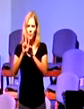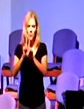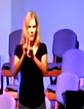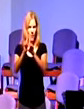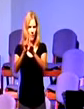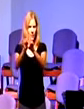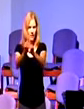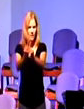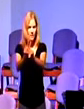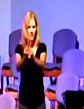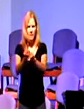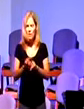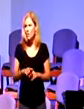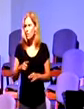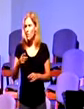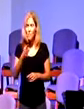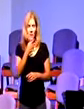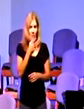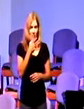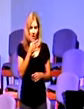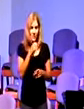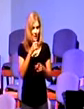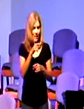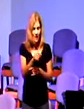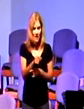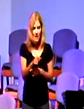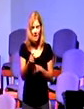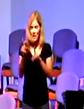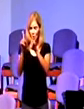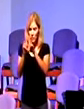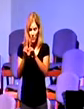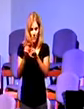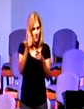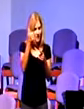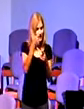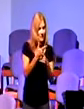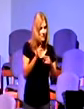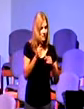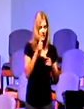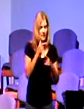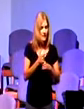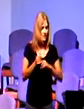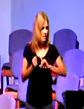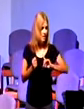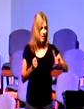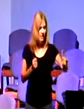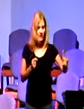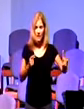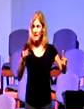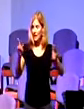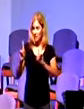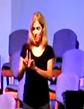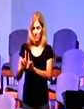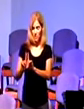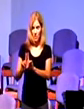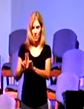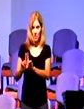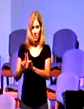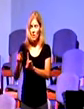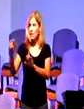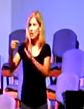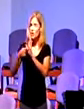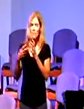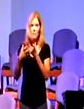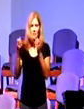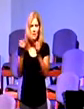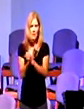way. He was there when my mom wasn't there. He was with me when my sister left. And instead of leaving me at the bottom, he showed me how much he